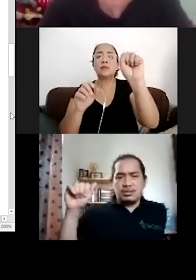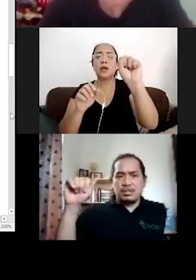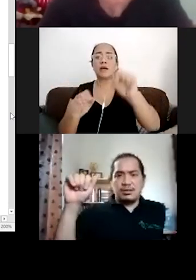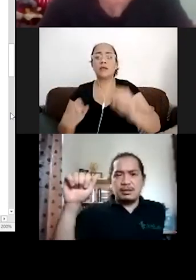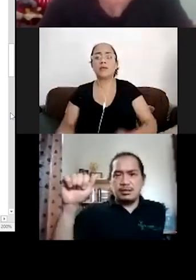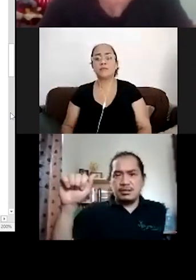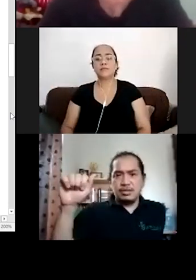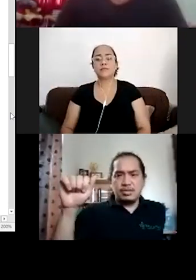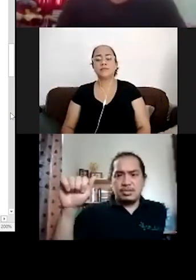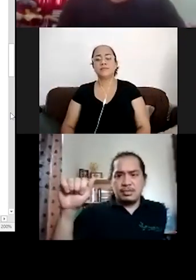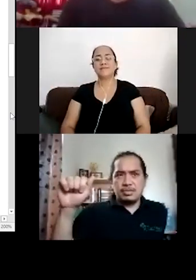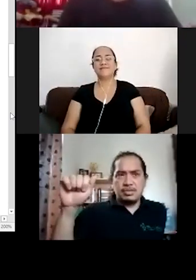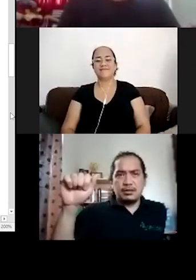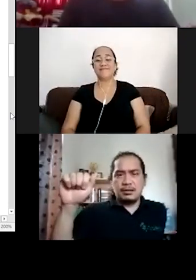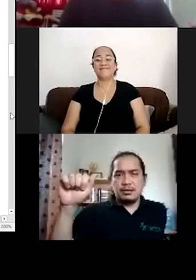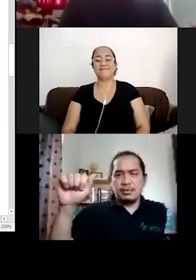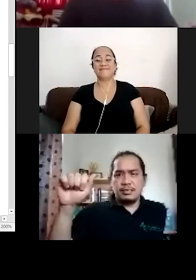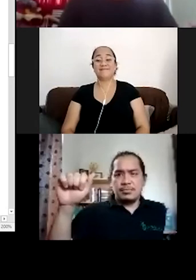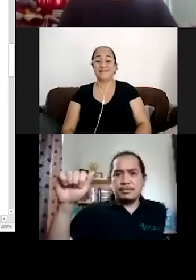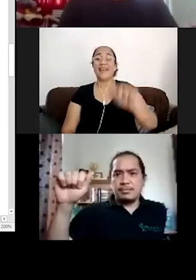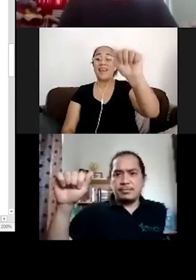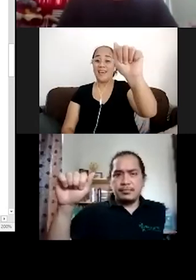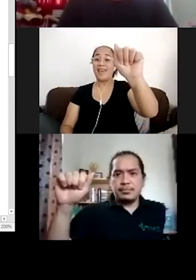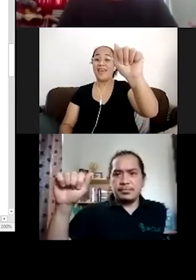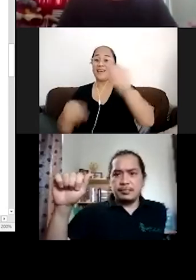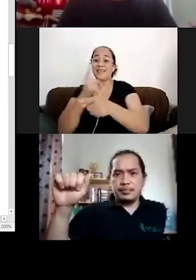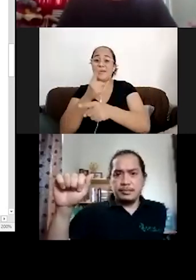I see A. A, correct.